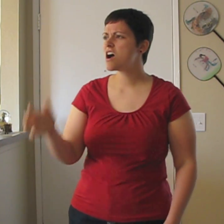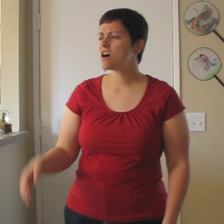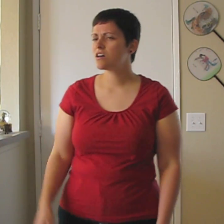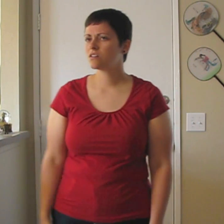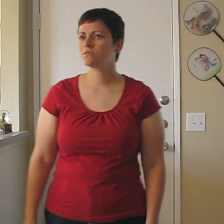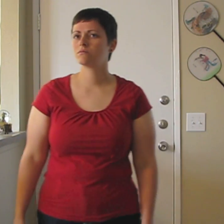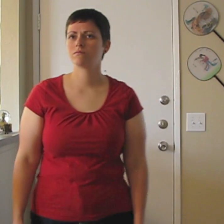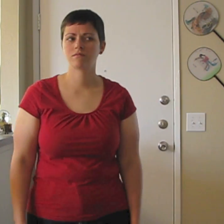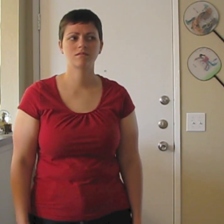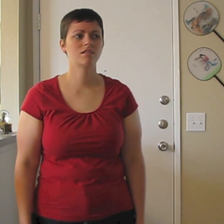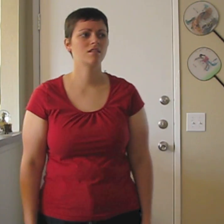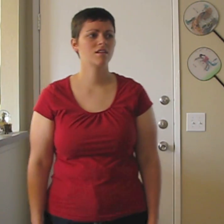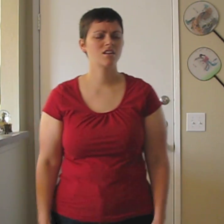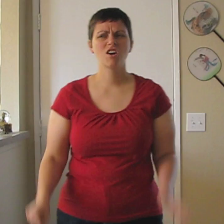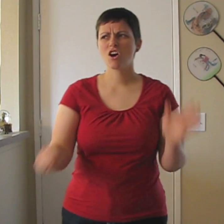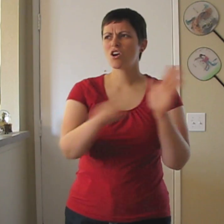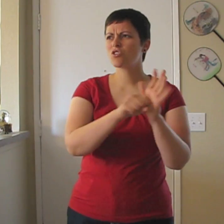cry out,